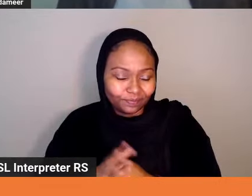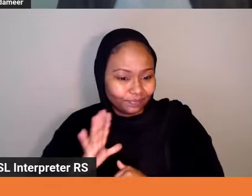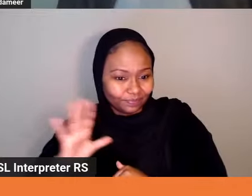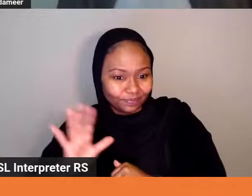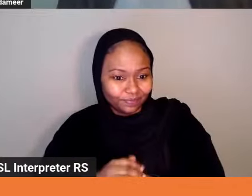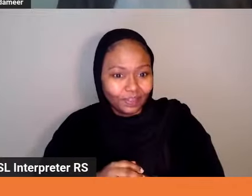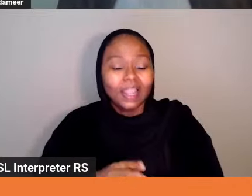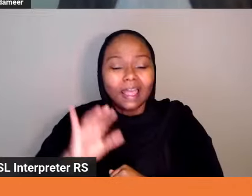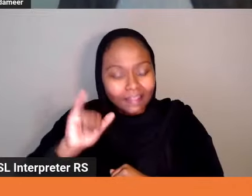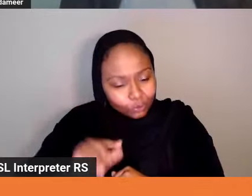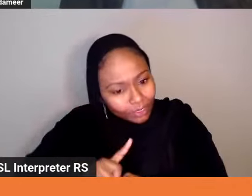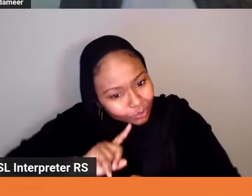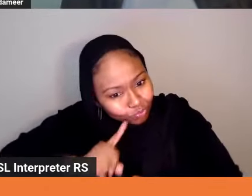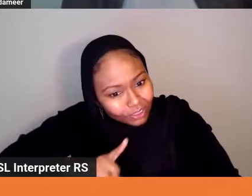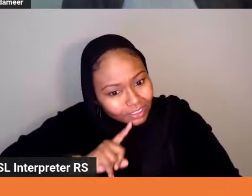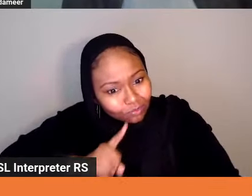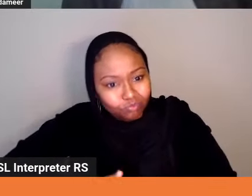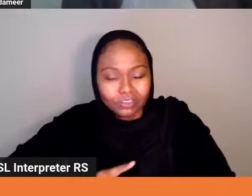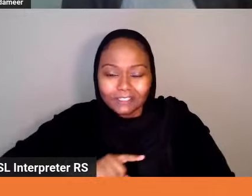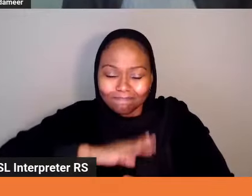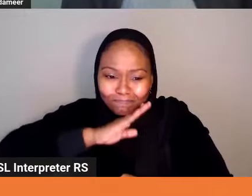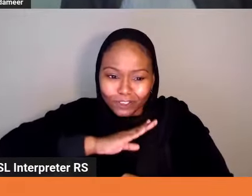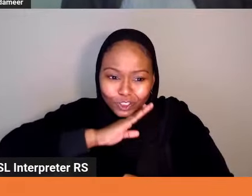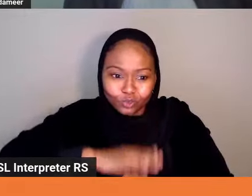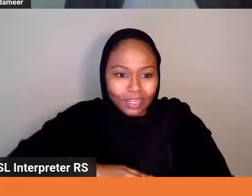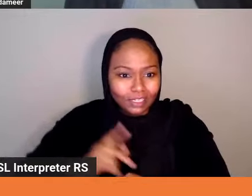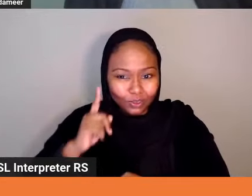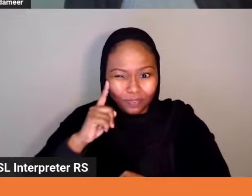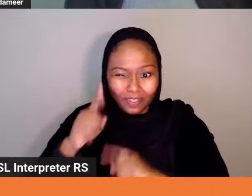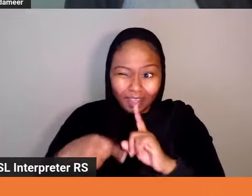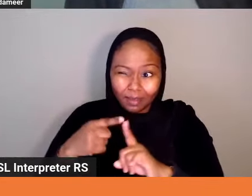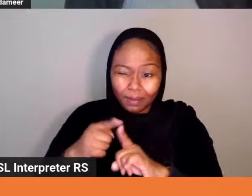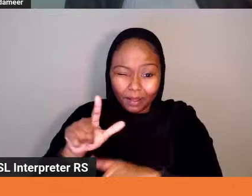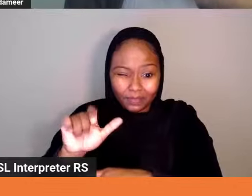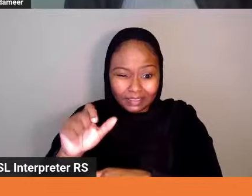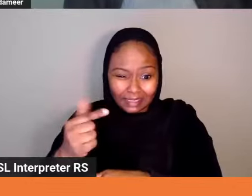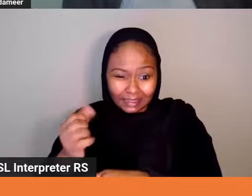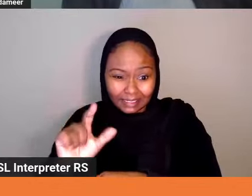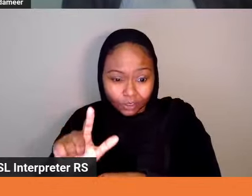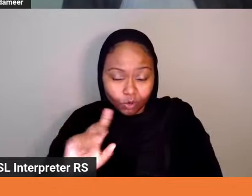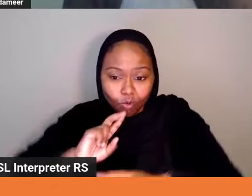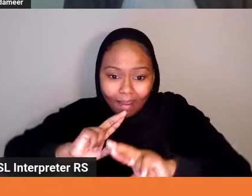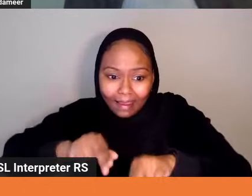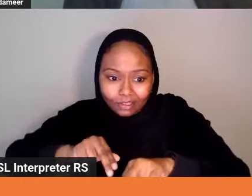very frustrating to think about legal answers for these